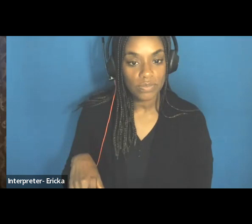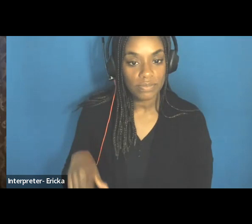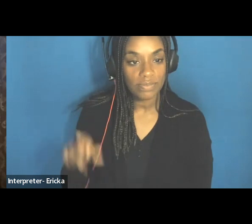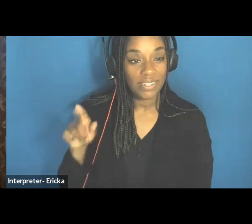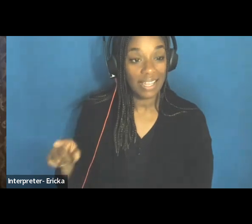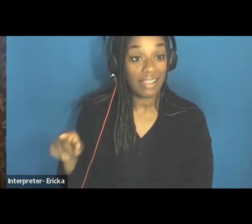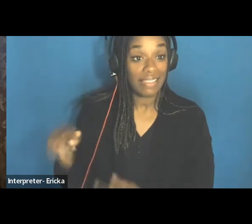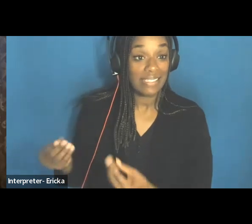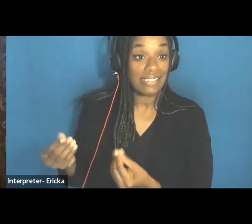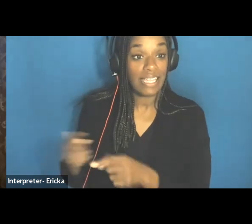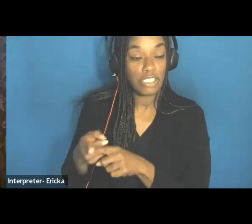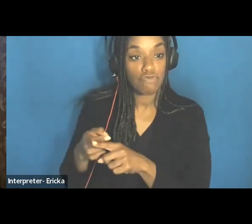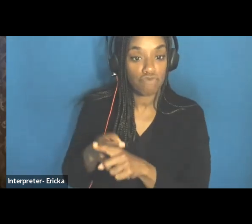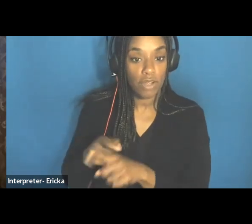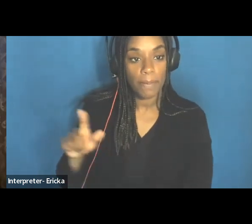the Lenape,